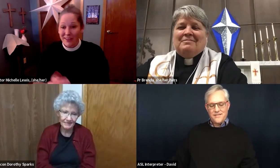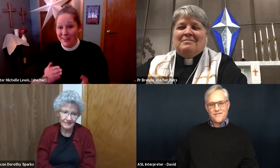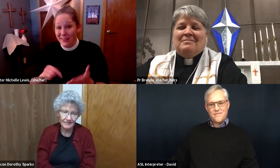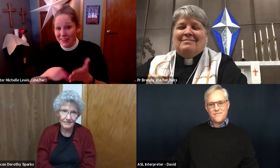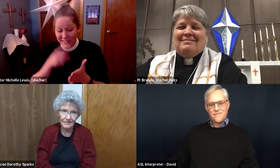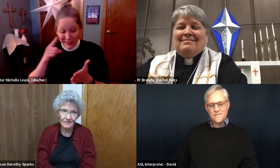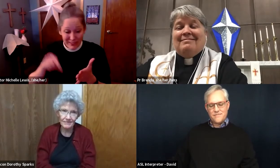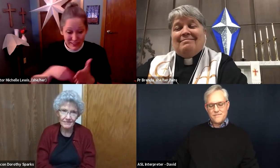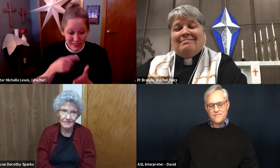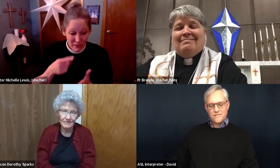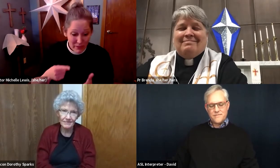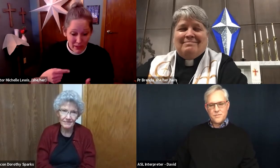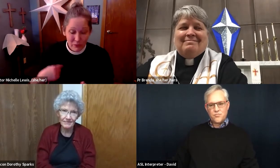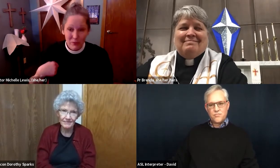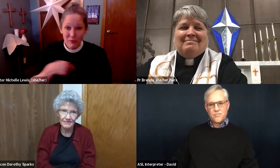it.